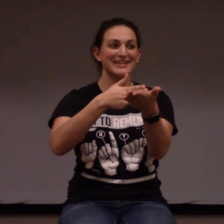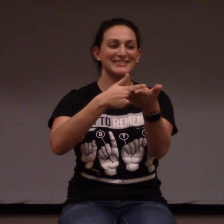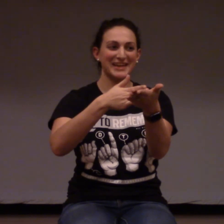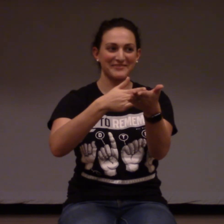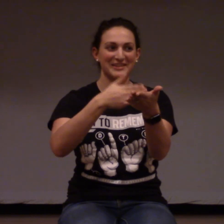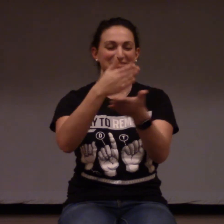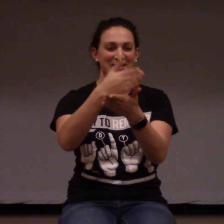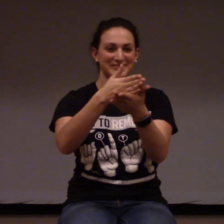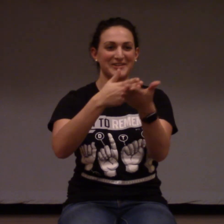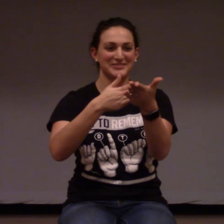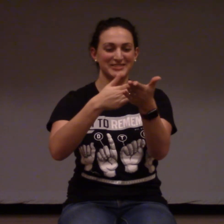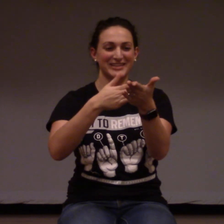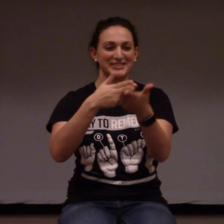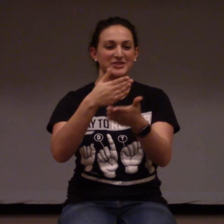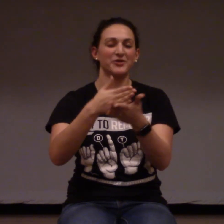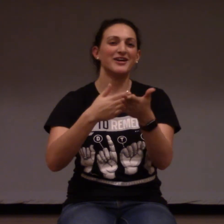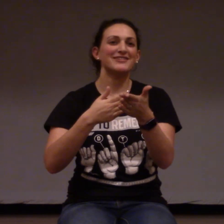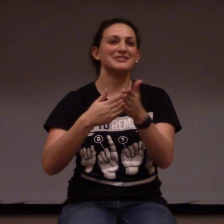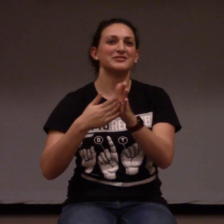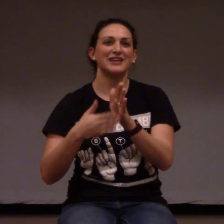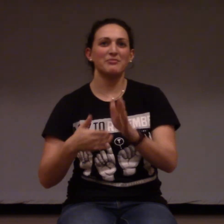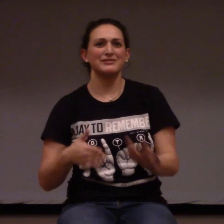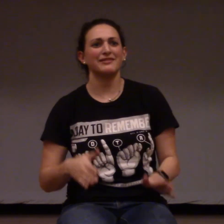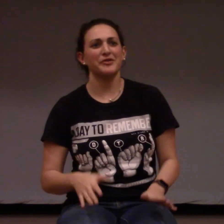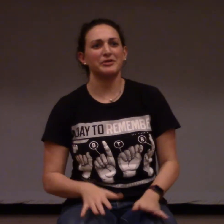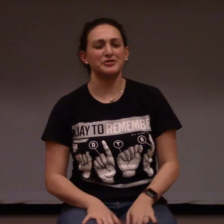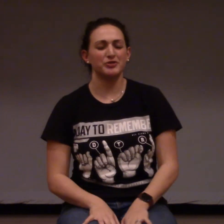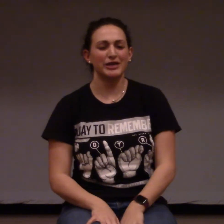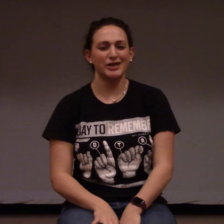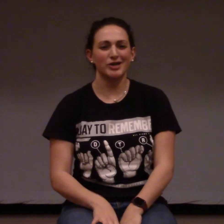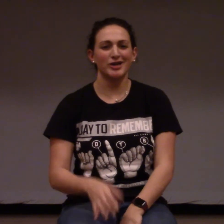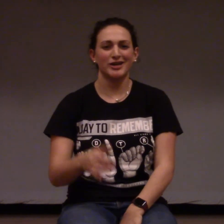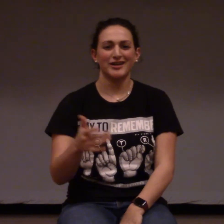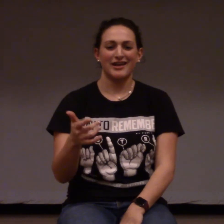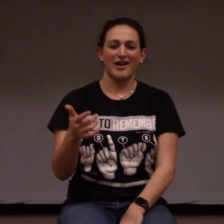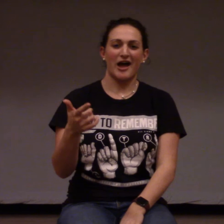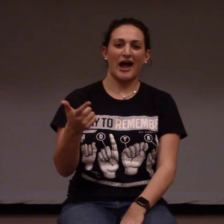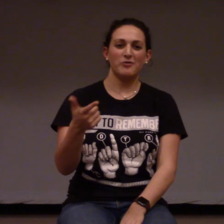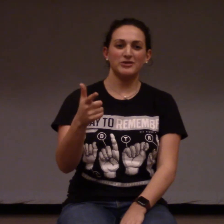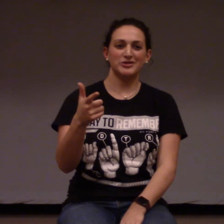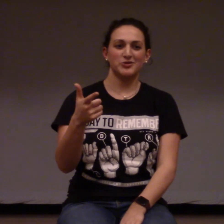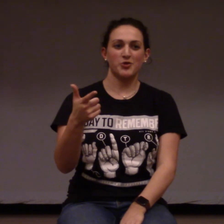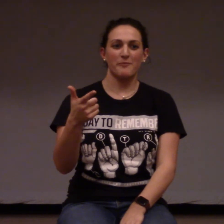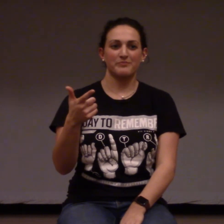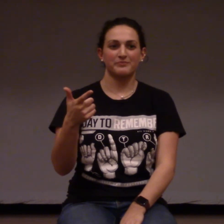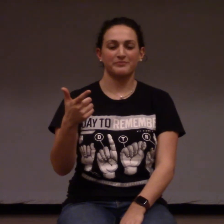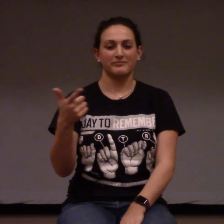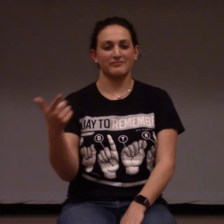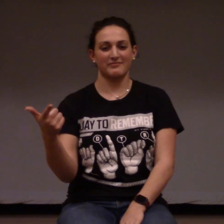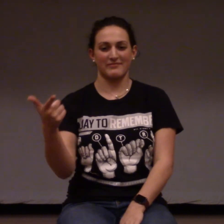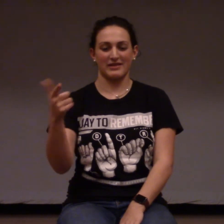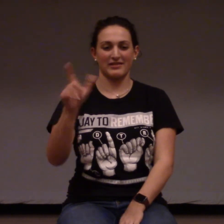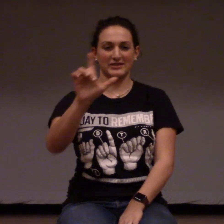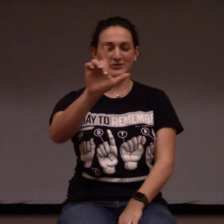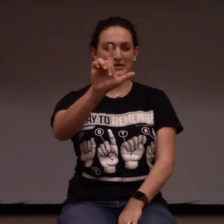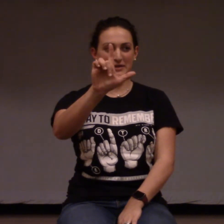Step, so that's what I was just thinking too. So step is a little bit trickier. I would do, like, so it's going to be an